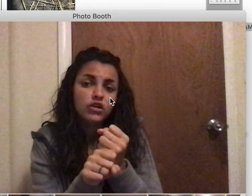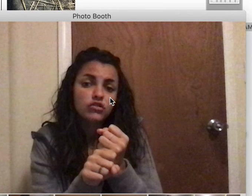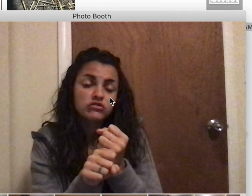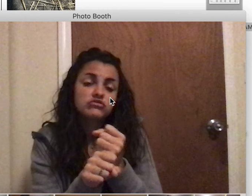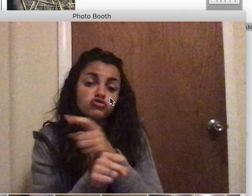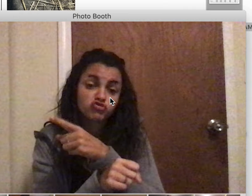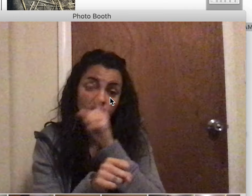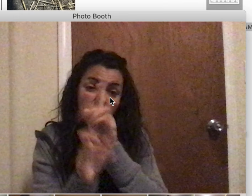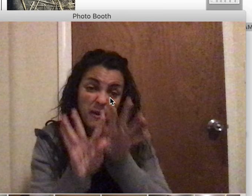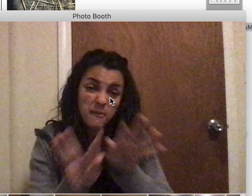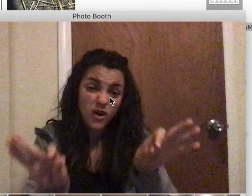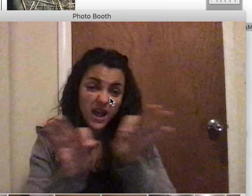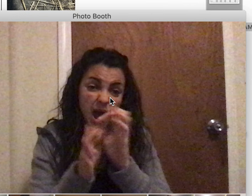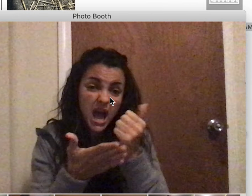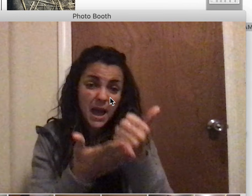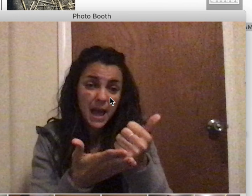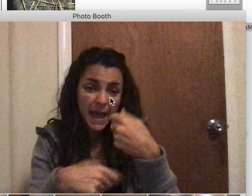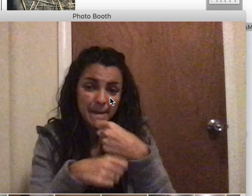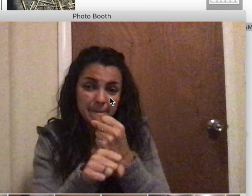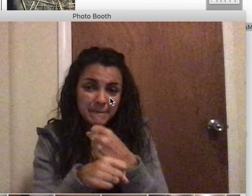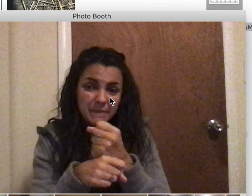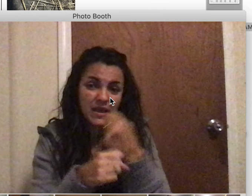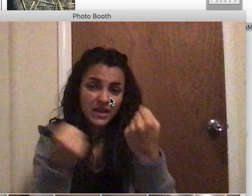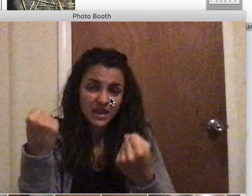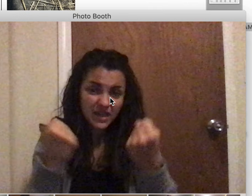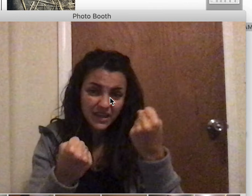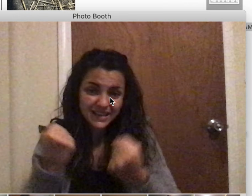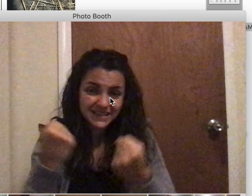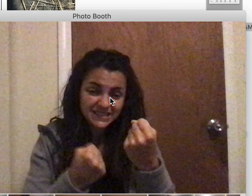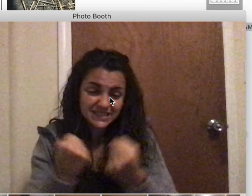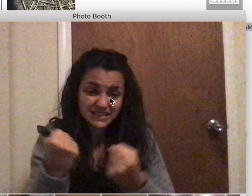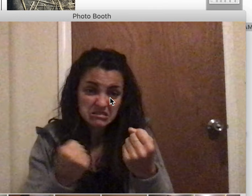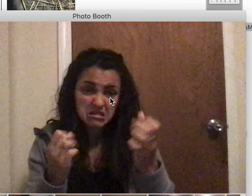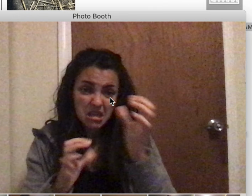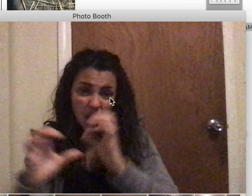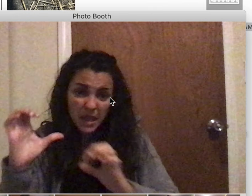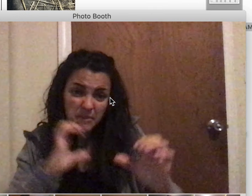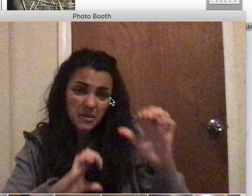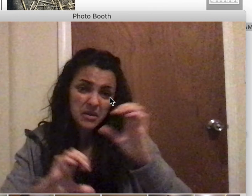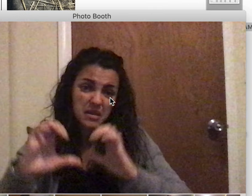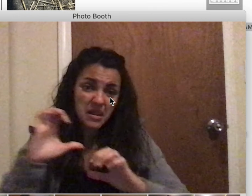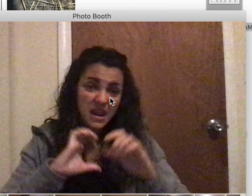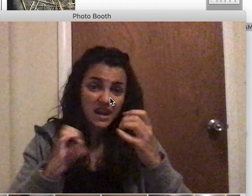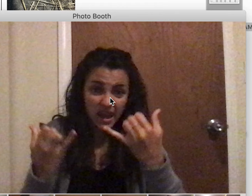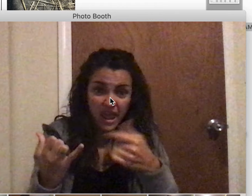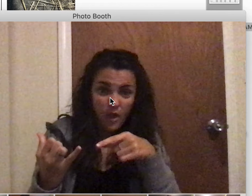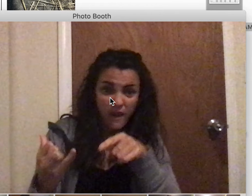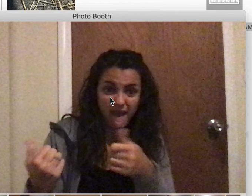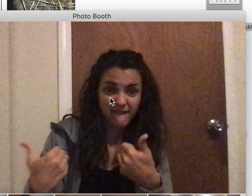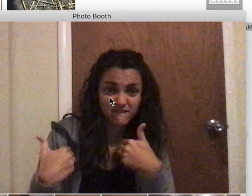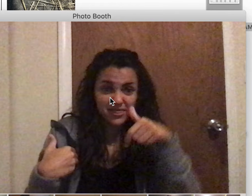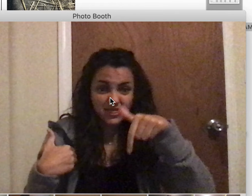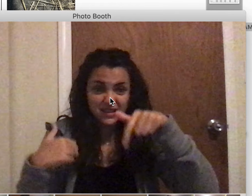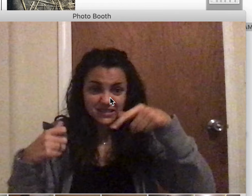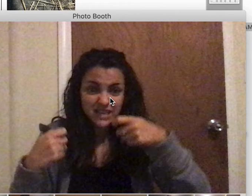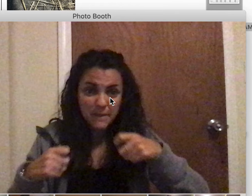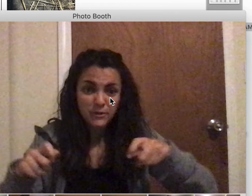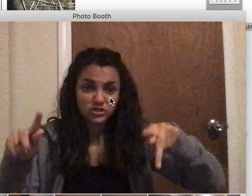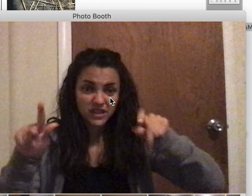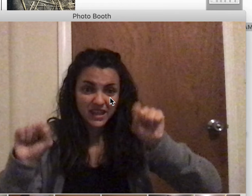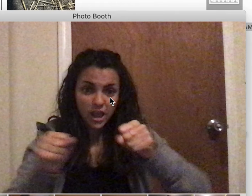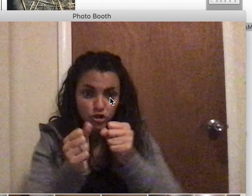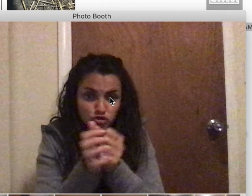and the manufacturing in the chemical industry that has gone overseas has an opportunity to grow once again in this